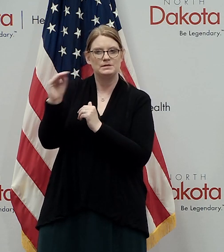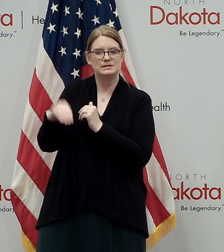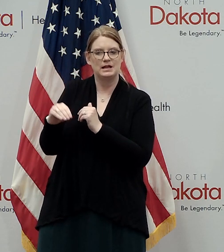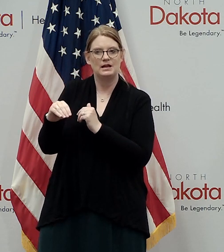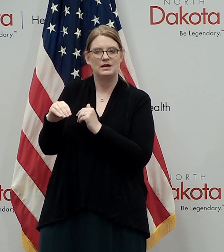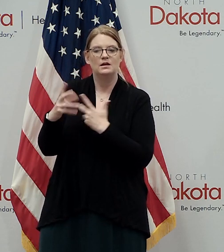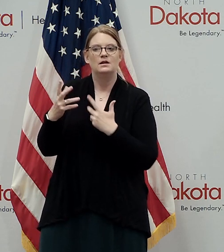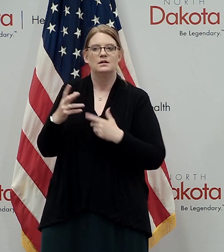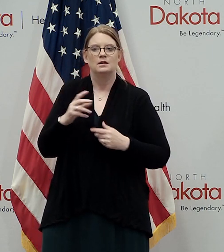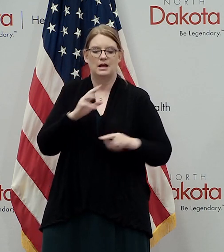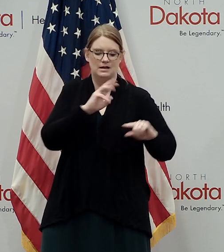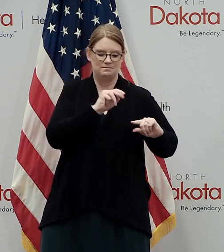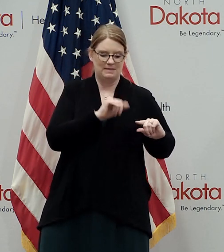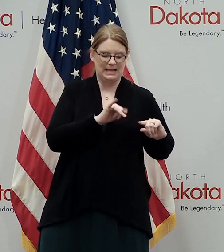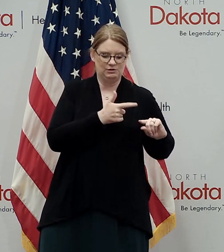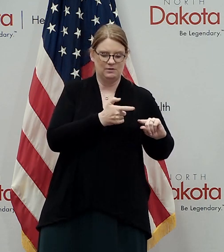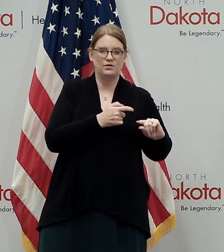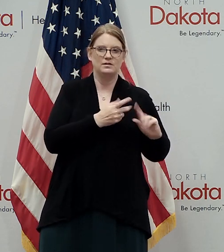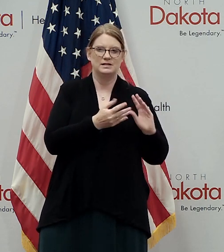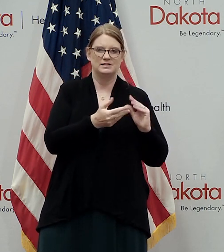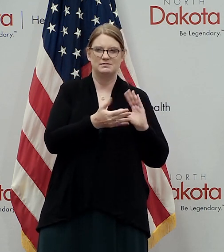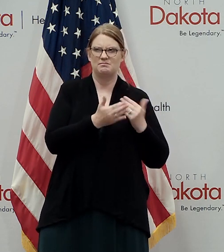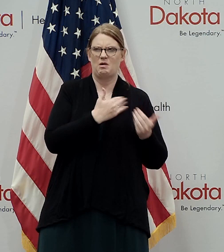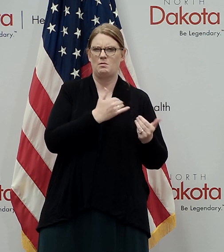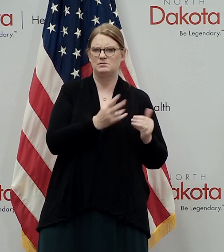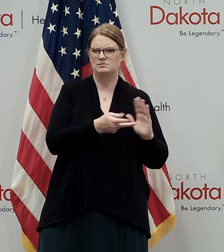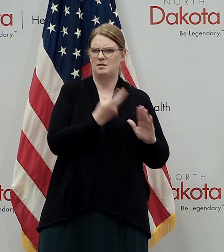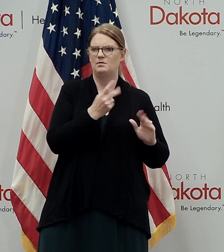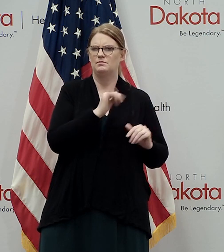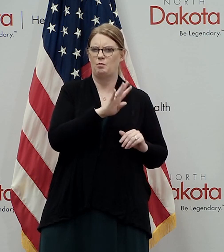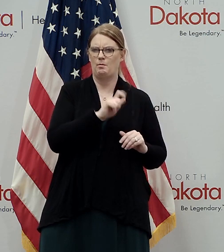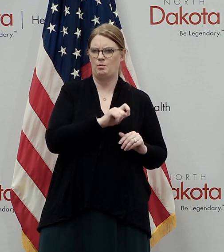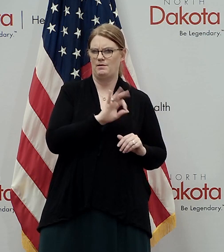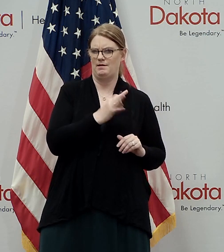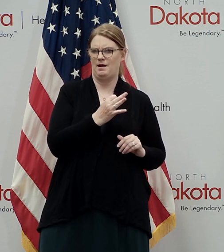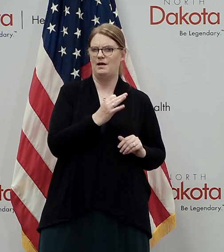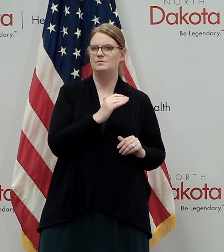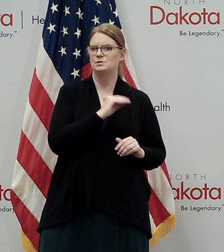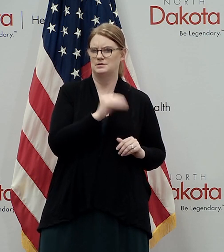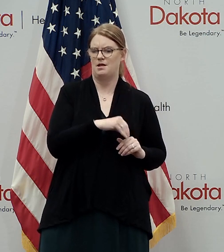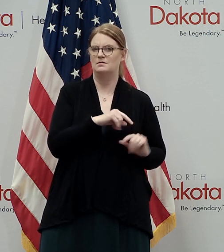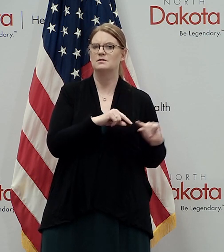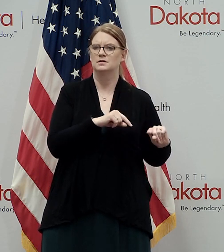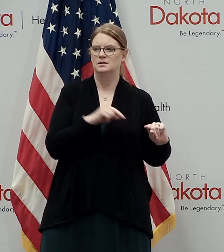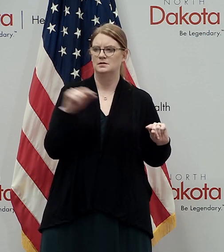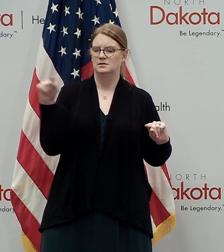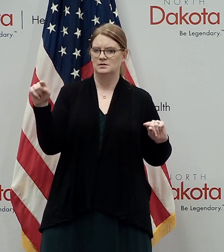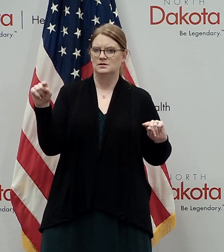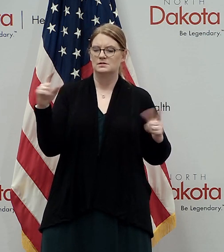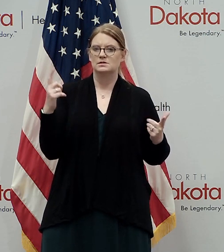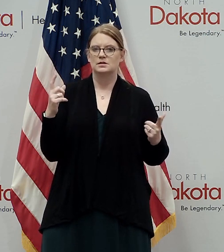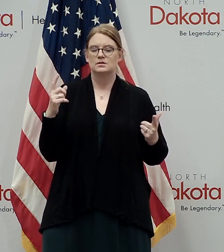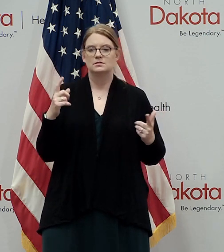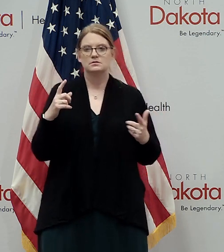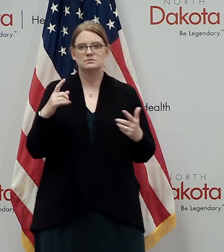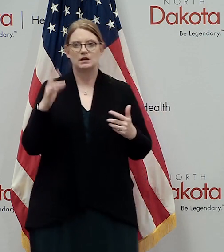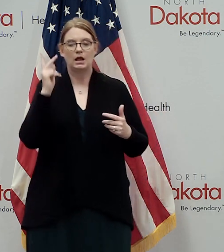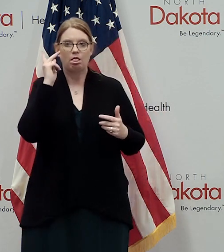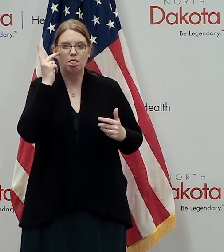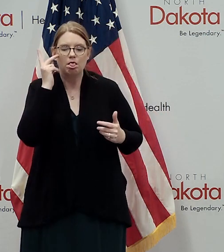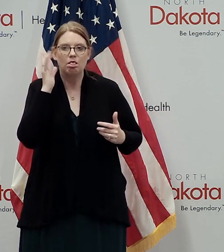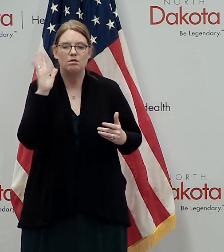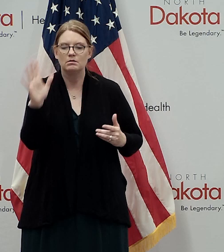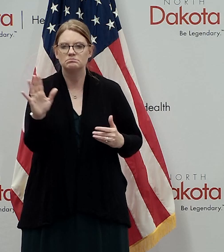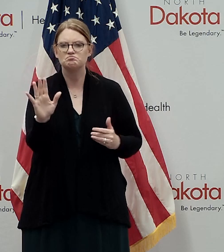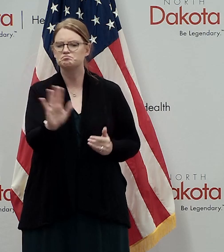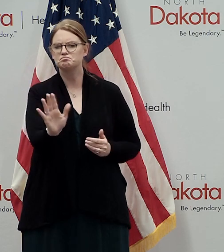May 21st, it was more than double, or 4.9%. And so again, we're not alarmed by when